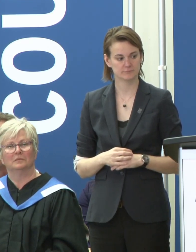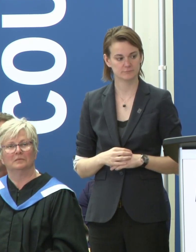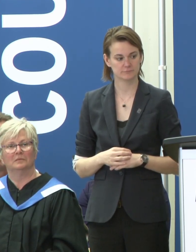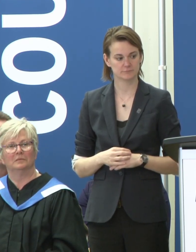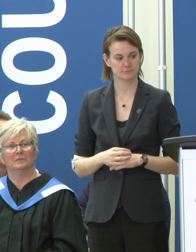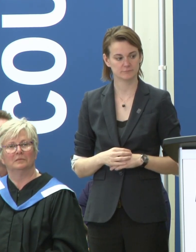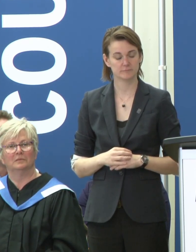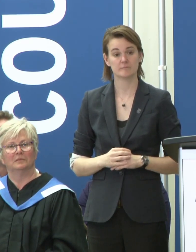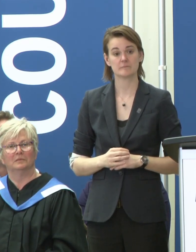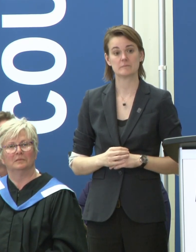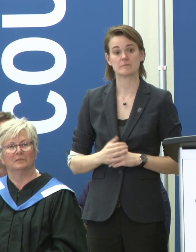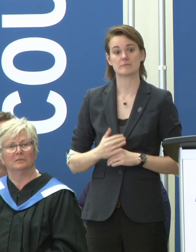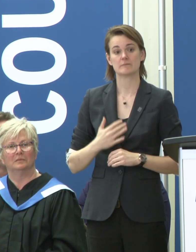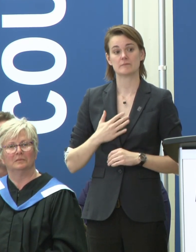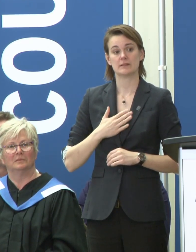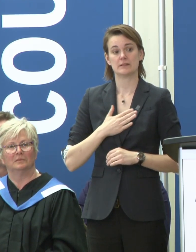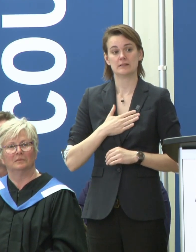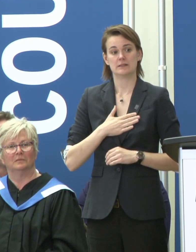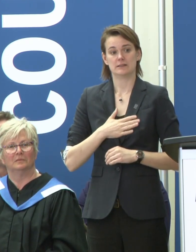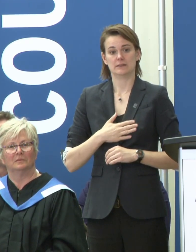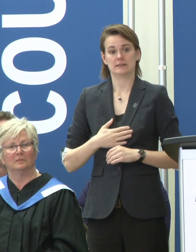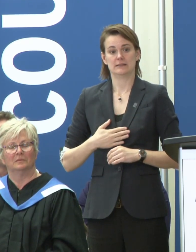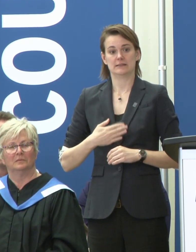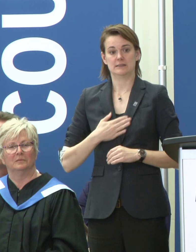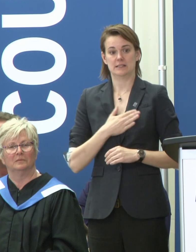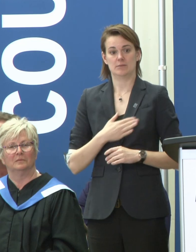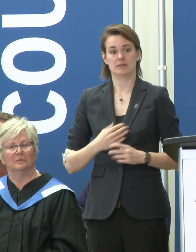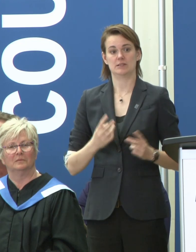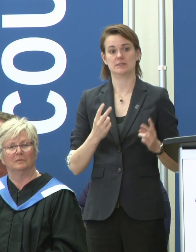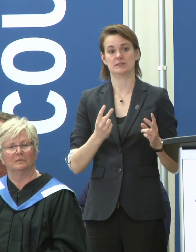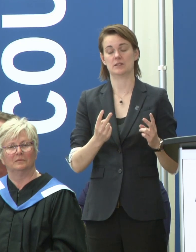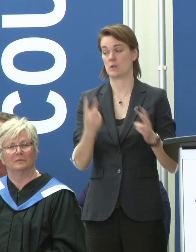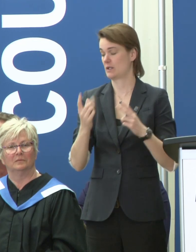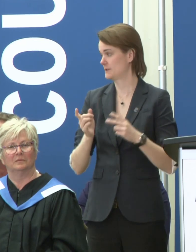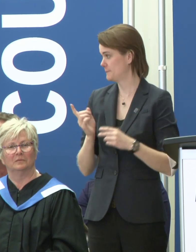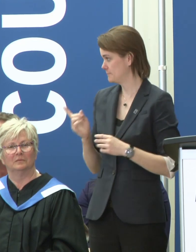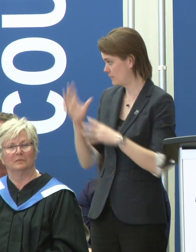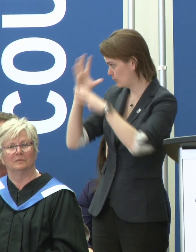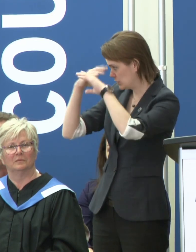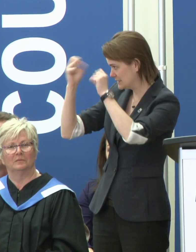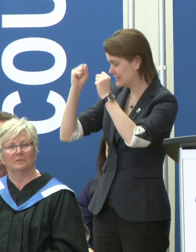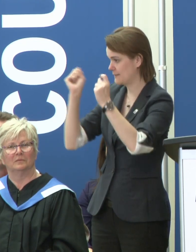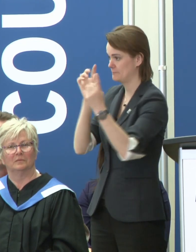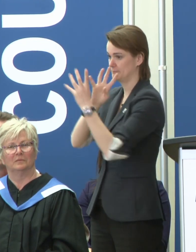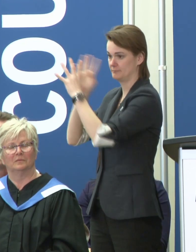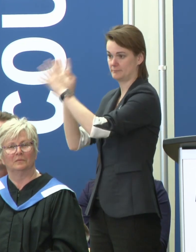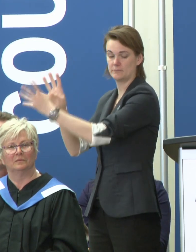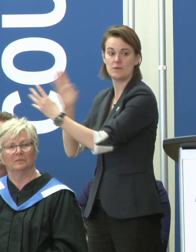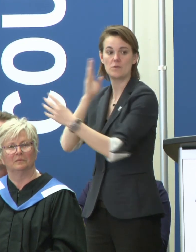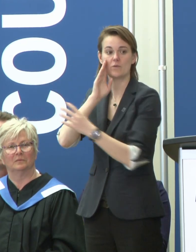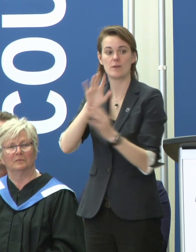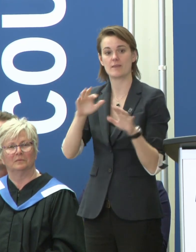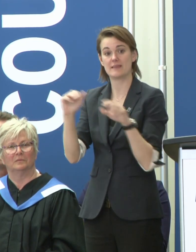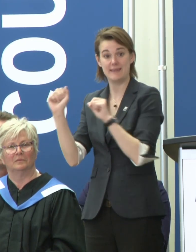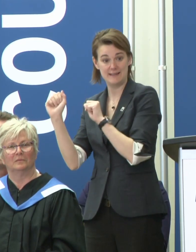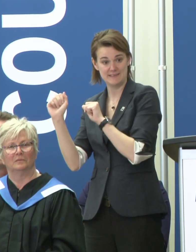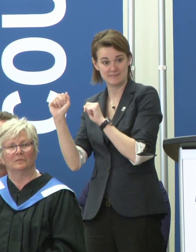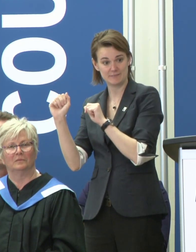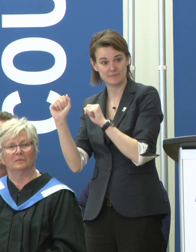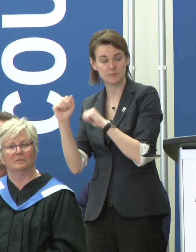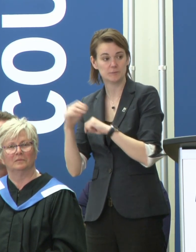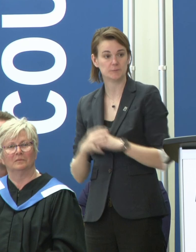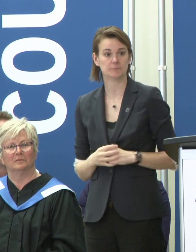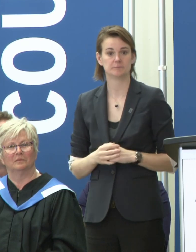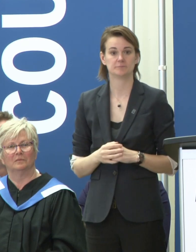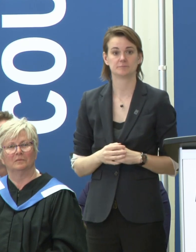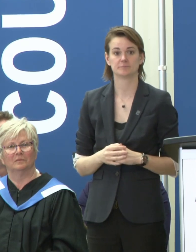during the recessional, the stage guests, led by our president, followed by the faculty and the graduates, will be leaving the auditorium. At this point, then,